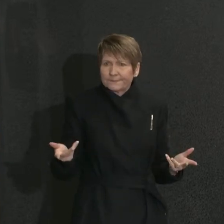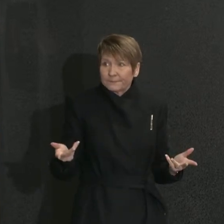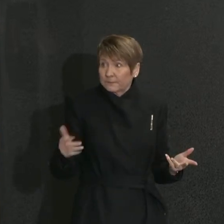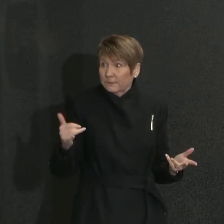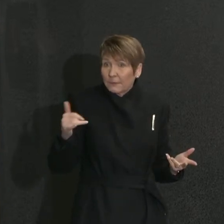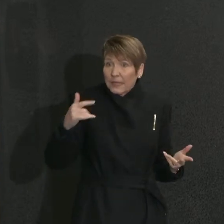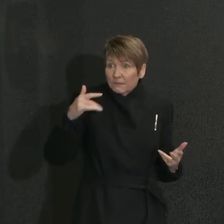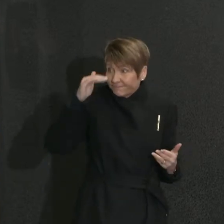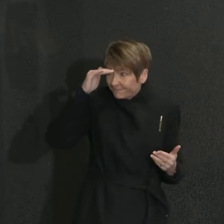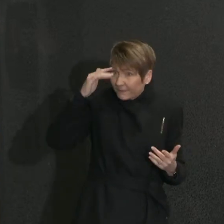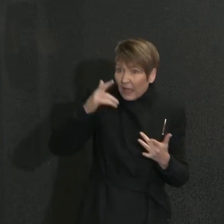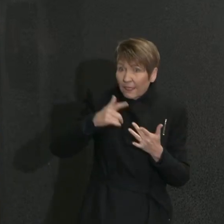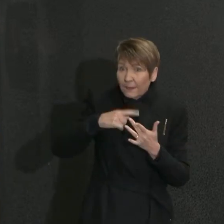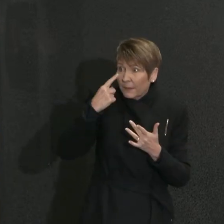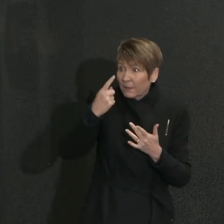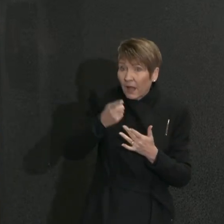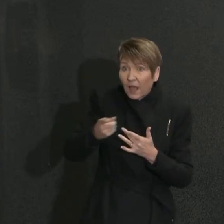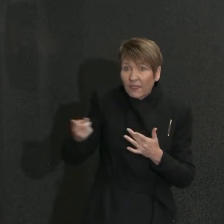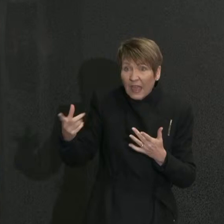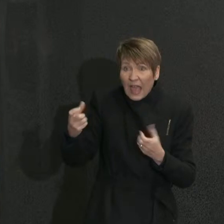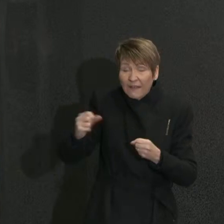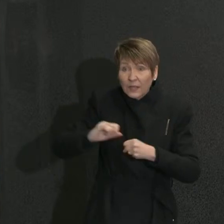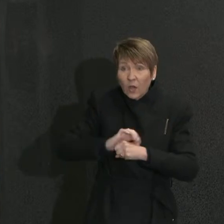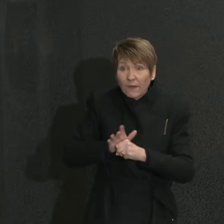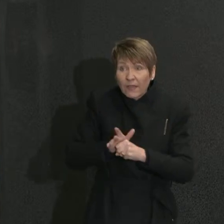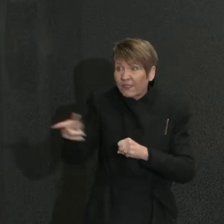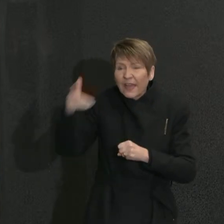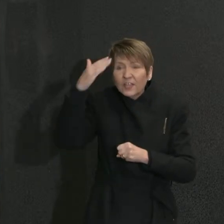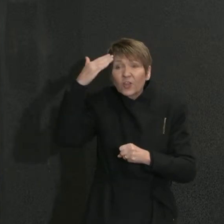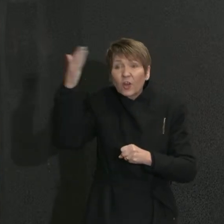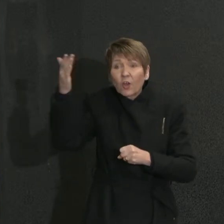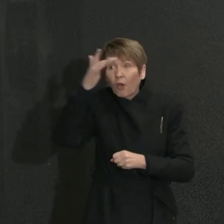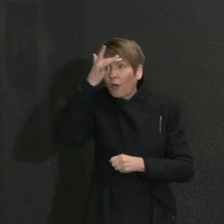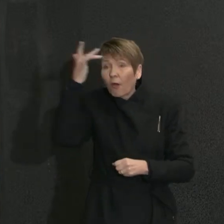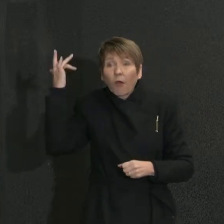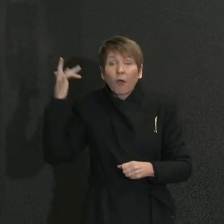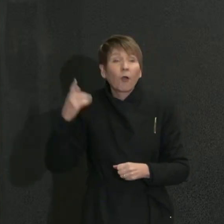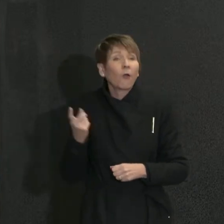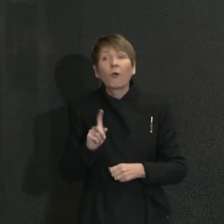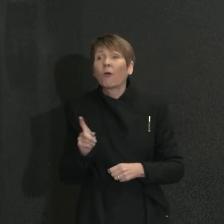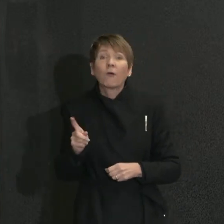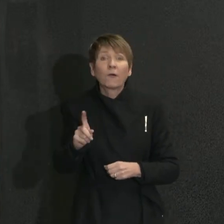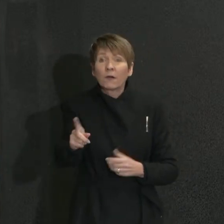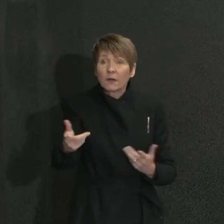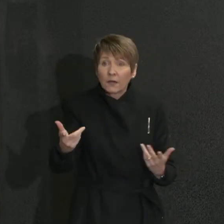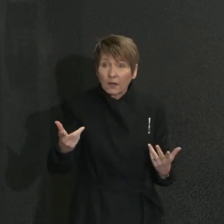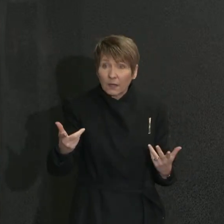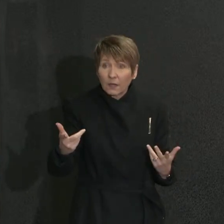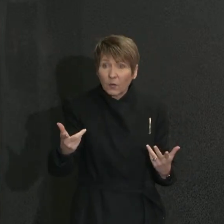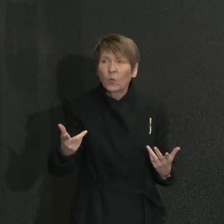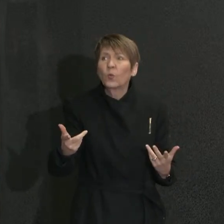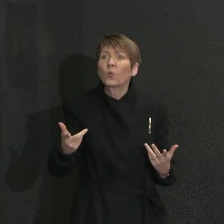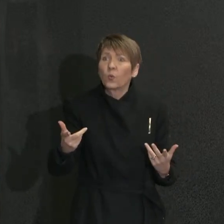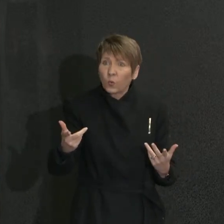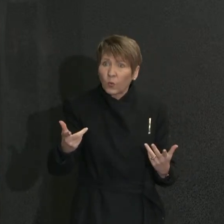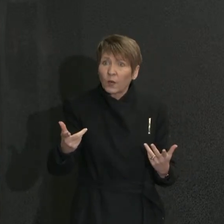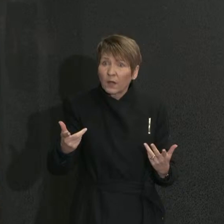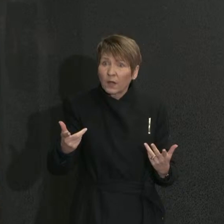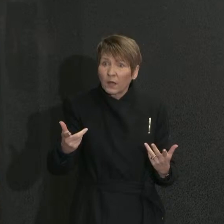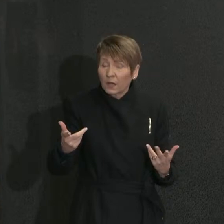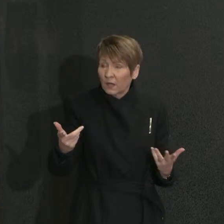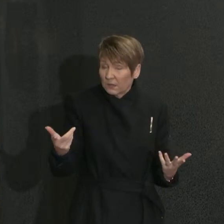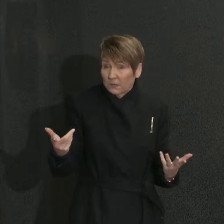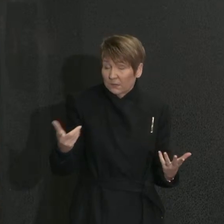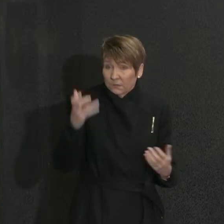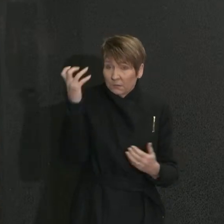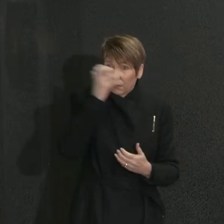not been detected, that are not locked down, whose close contacts are not locked down. That's why mystery cases are so challenging, even if you've got one